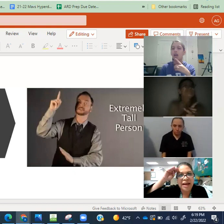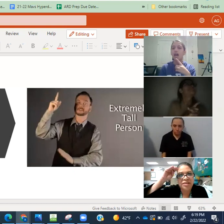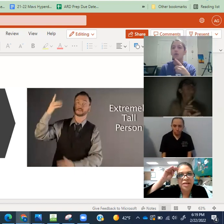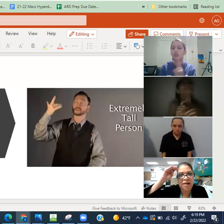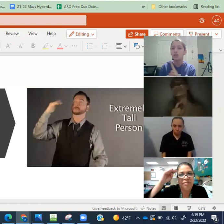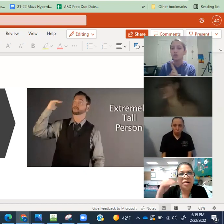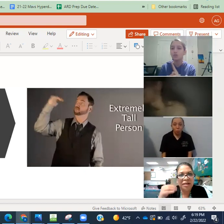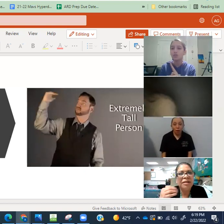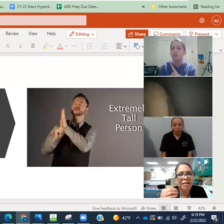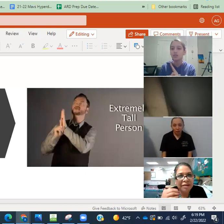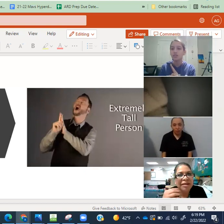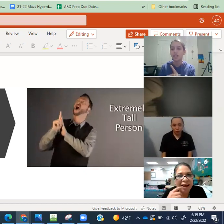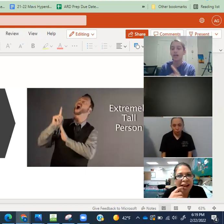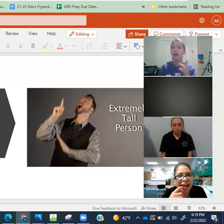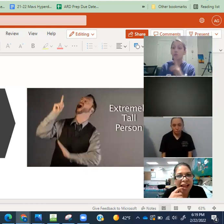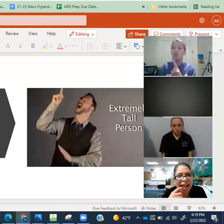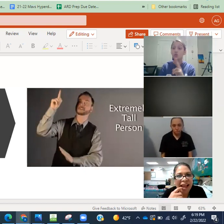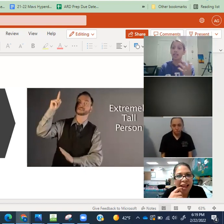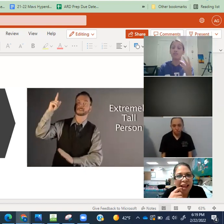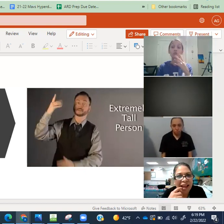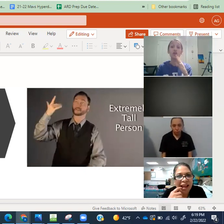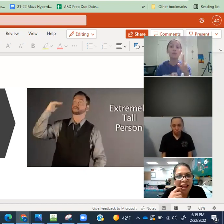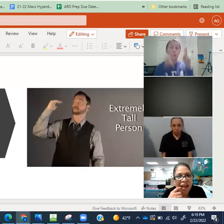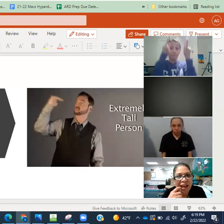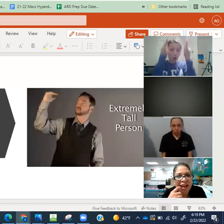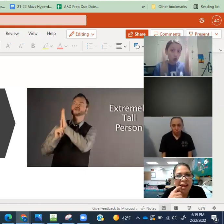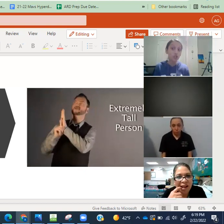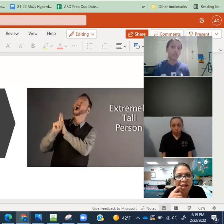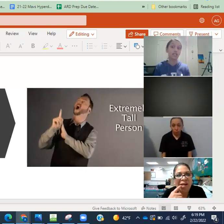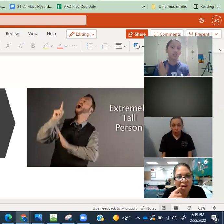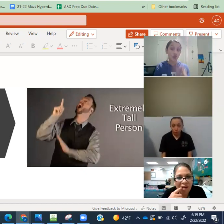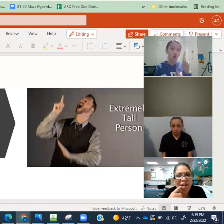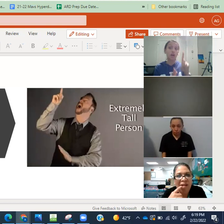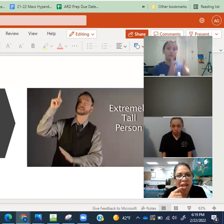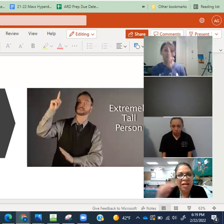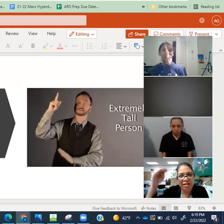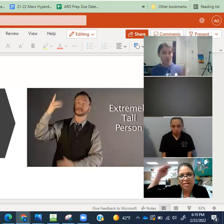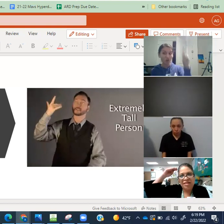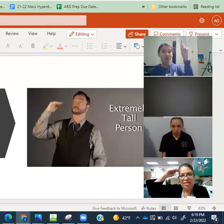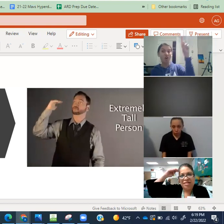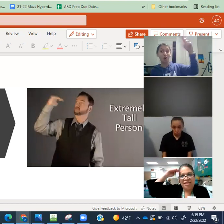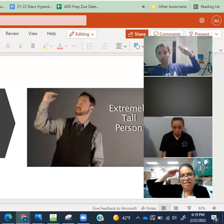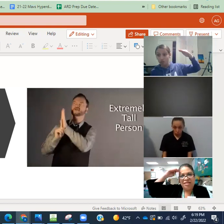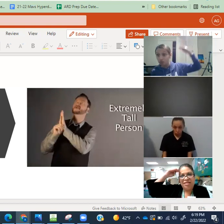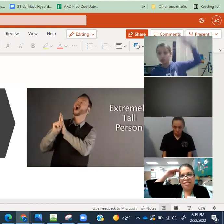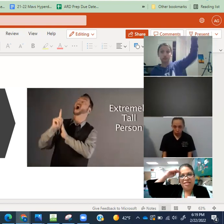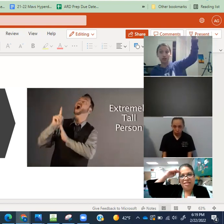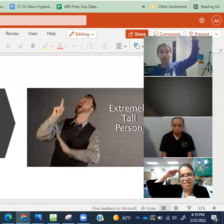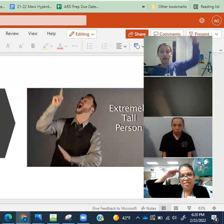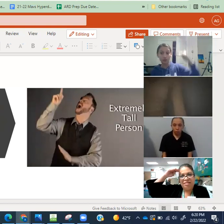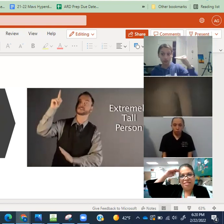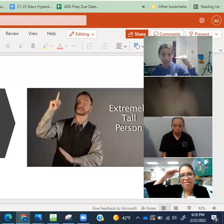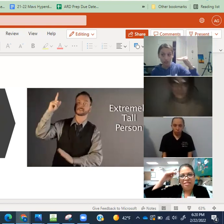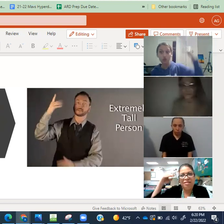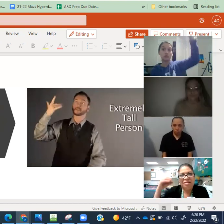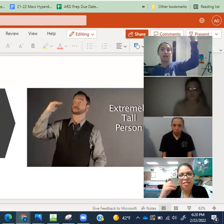height, not. I would use, Right. yeah, I would use like if I'm talking about a person is tall, I'd be like, yeah, tall.